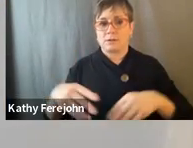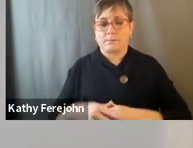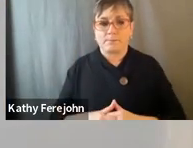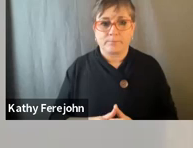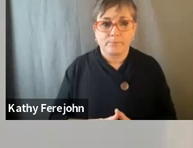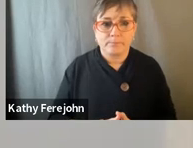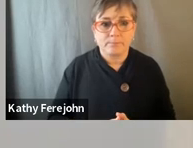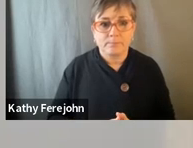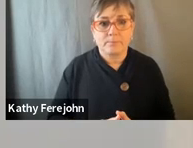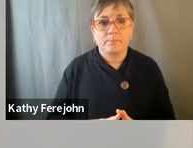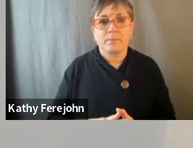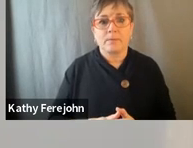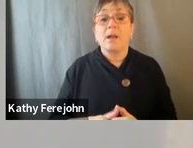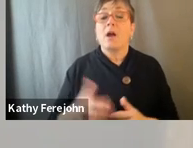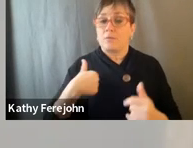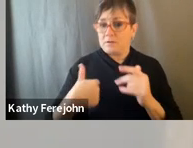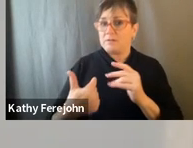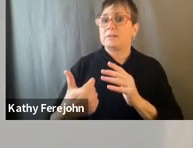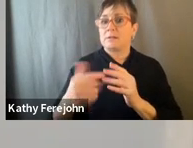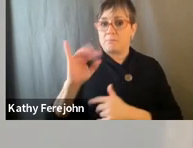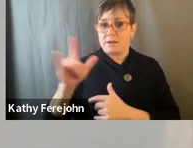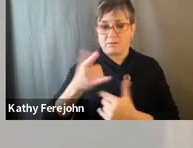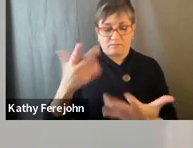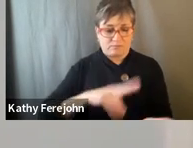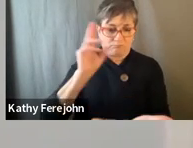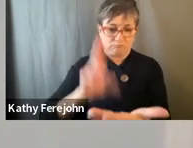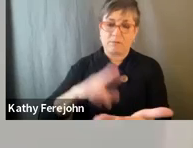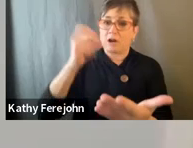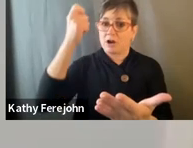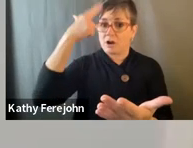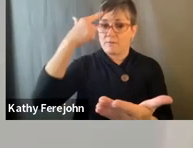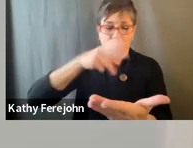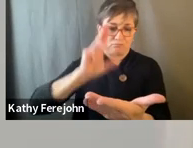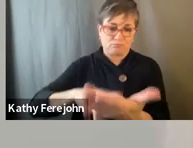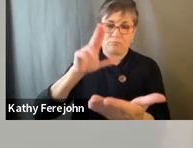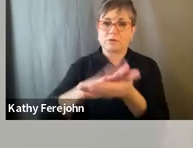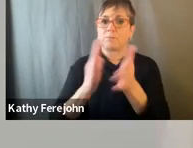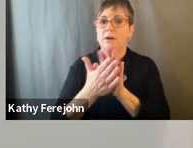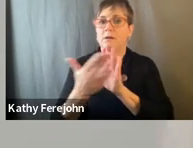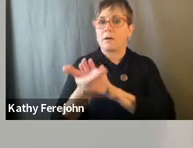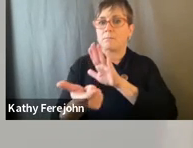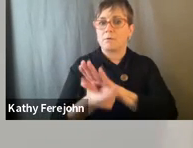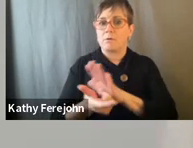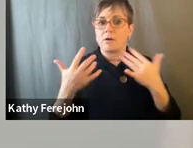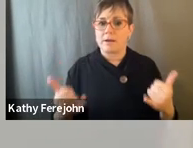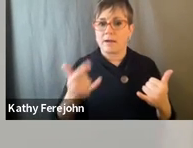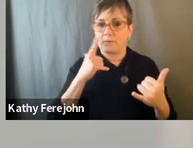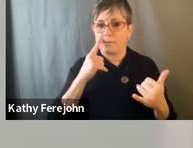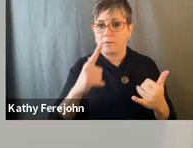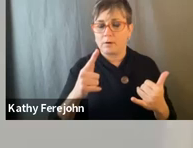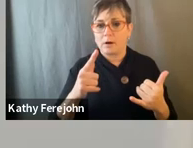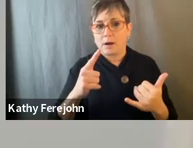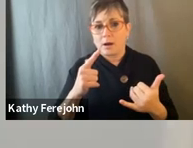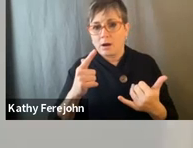S-1676 has now been signed by Governor Murphy. It is the law of our state. And what